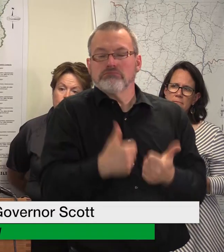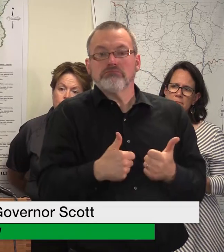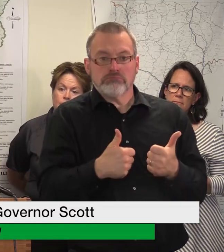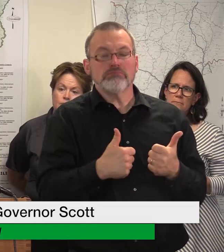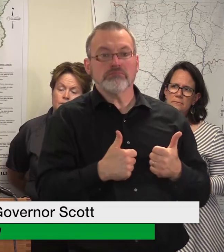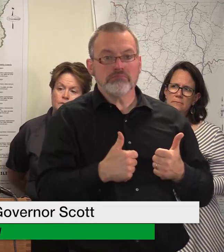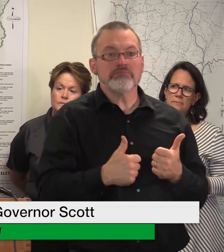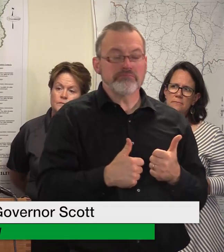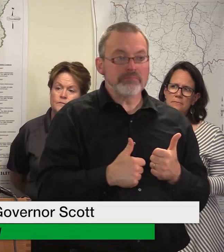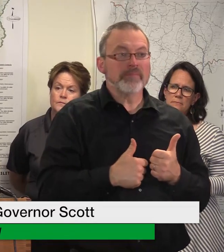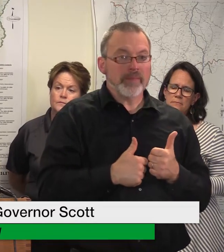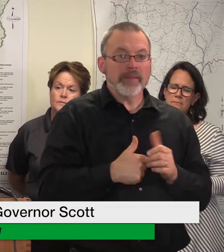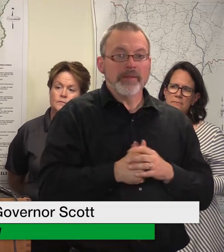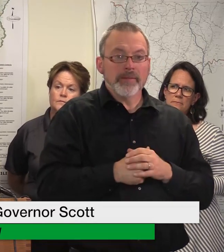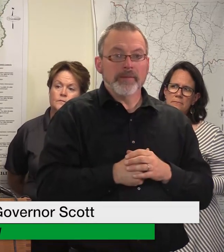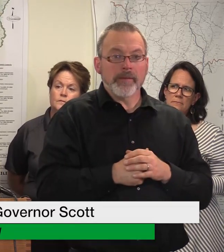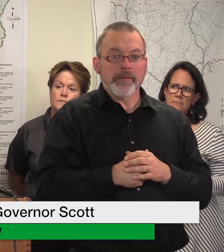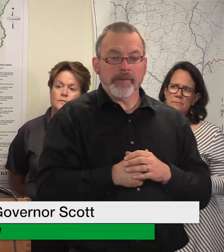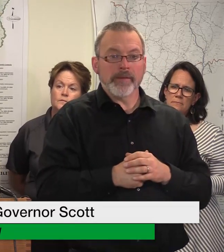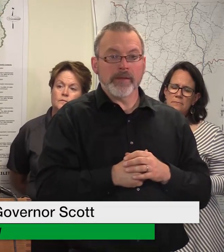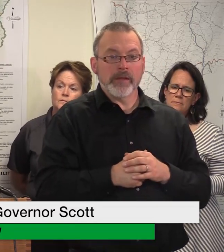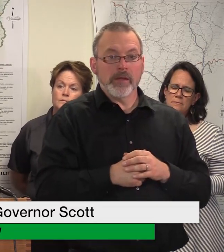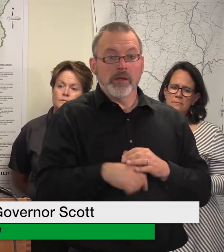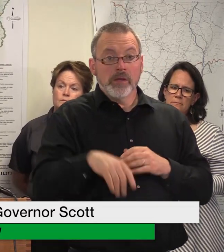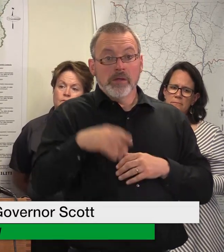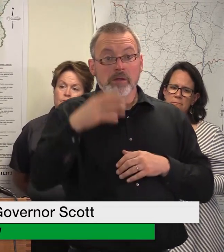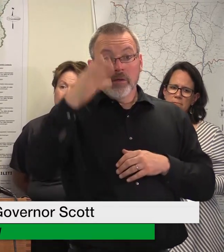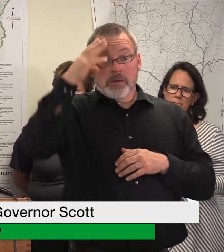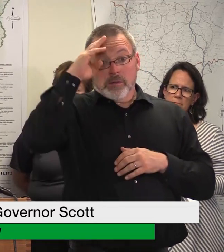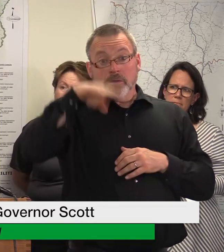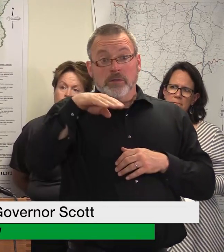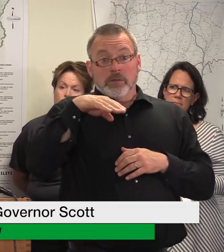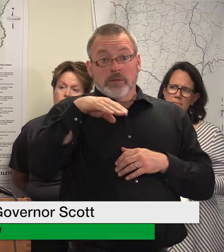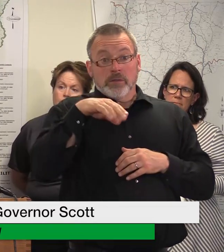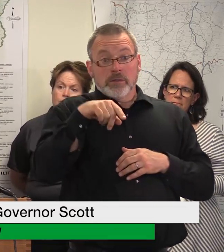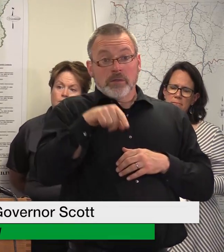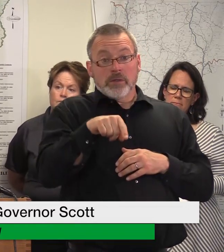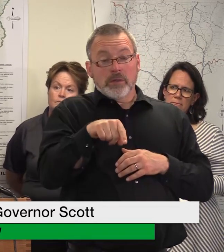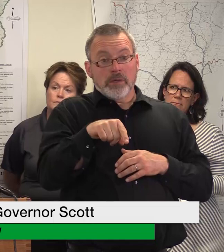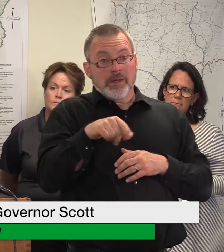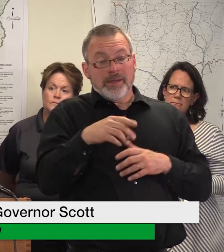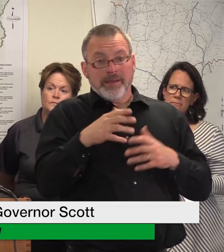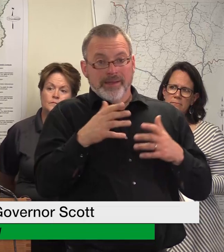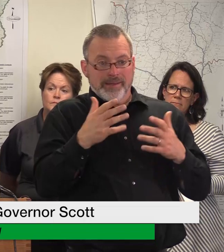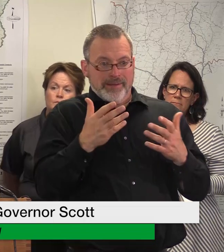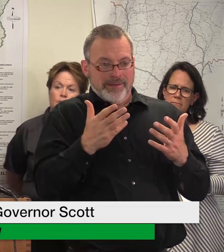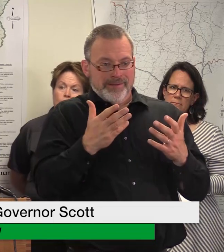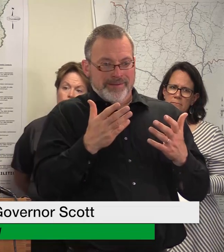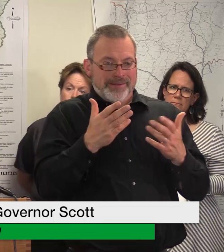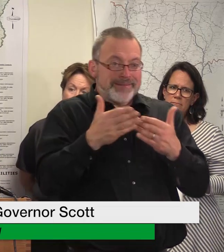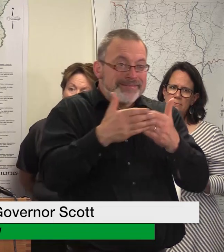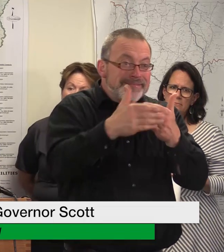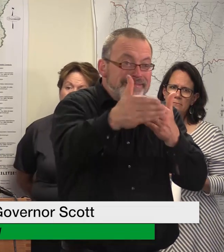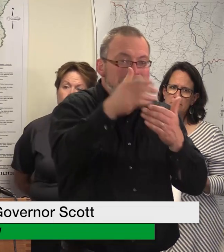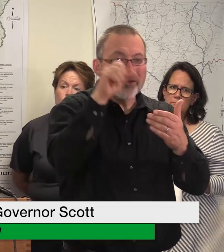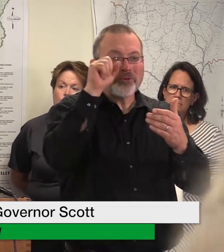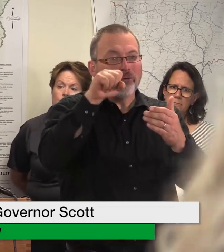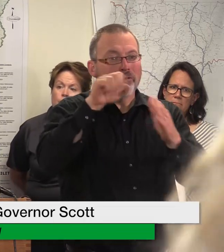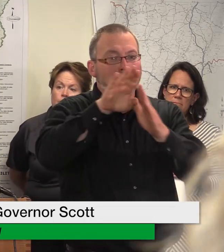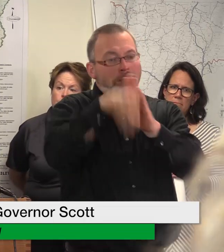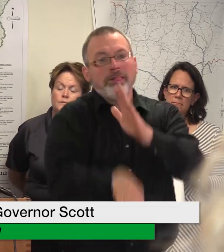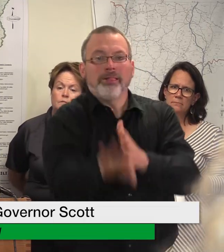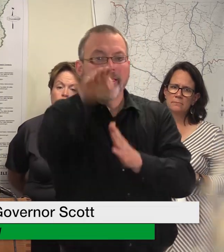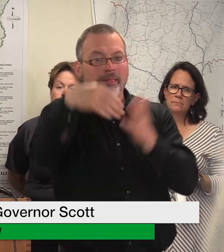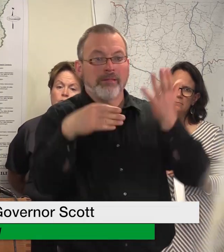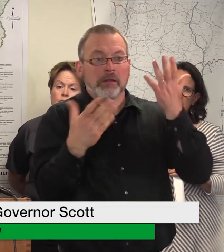possible. But as you well know, Tim, that can change depending on what happens on the federal level